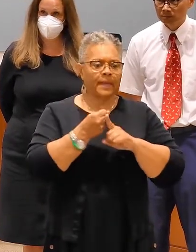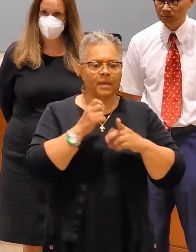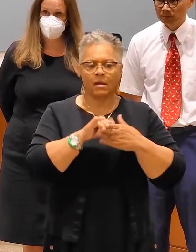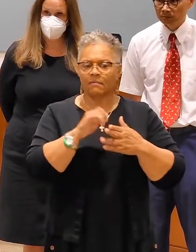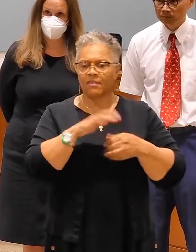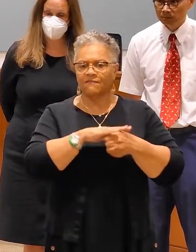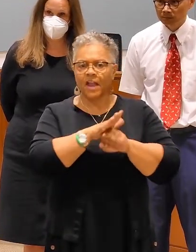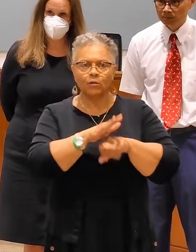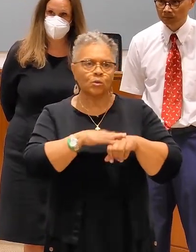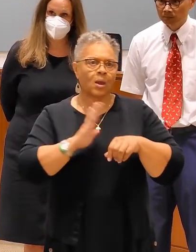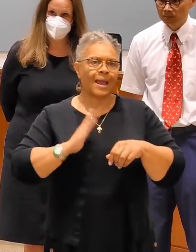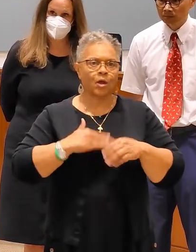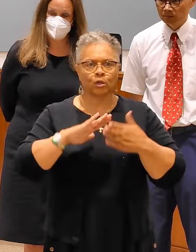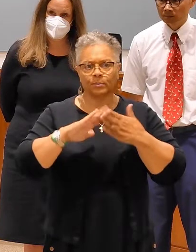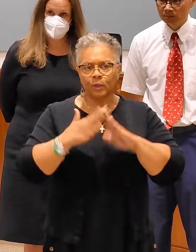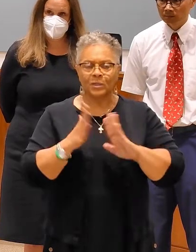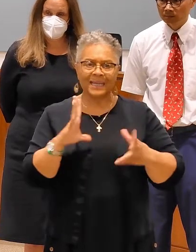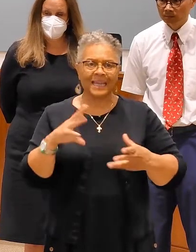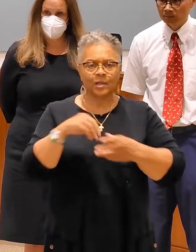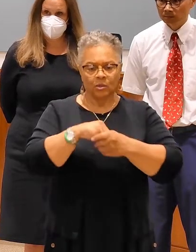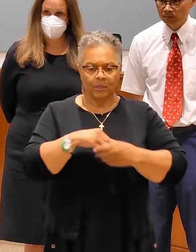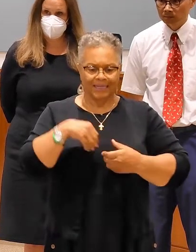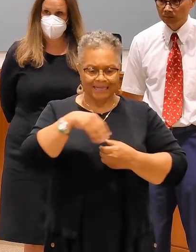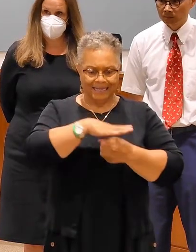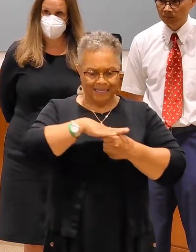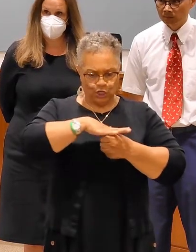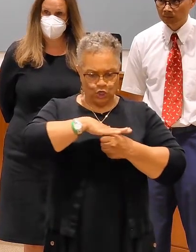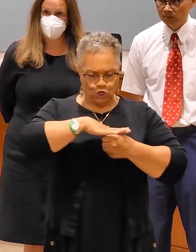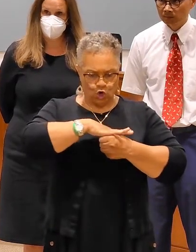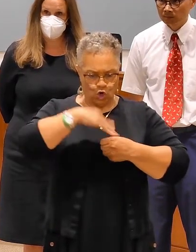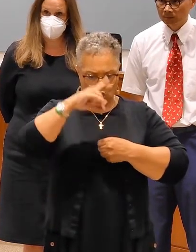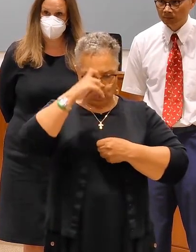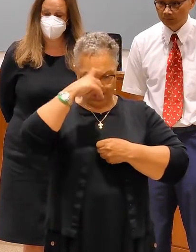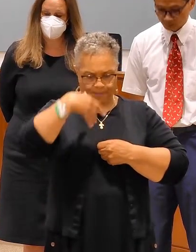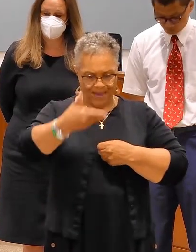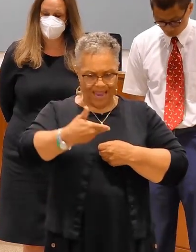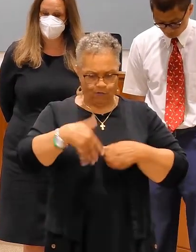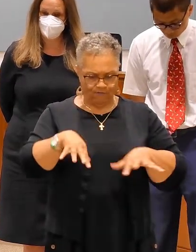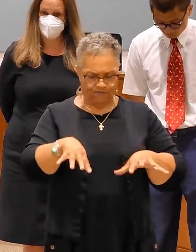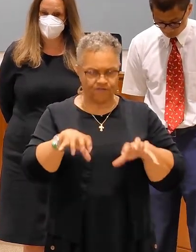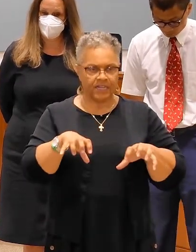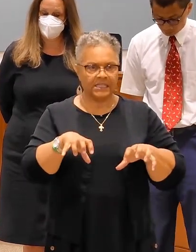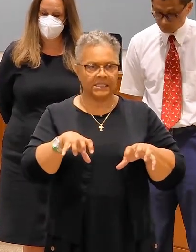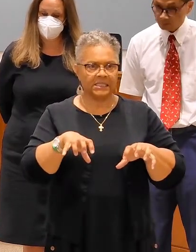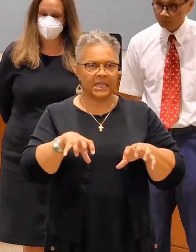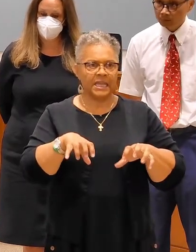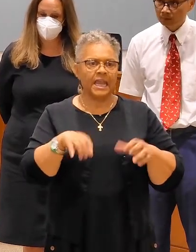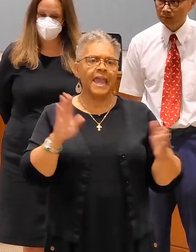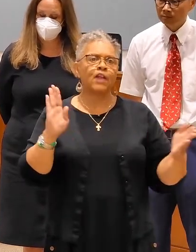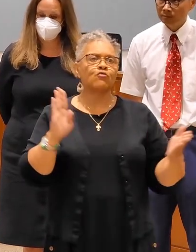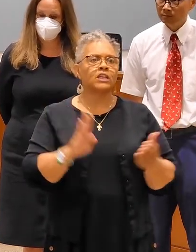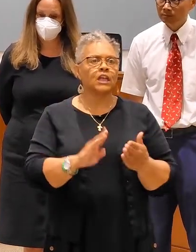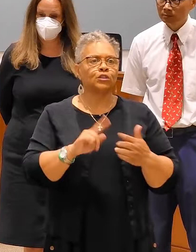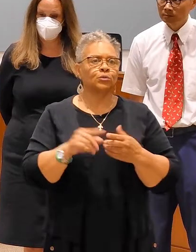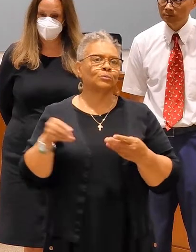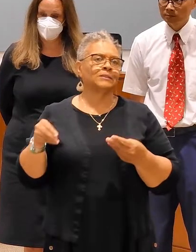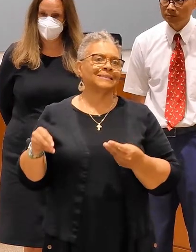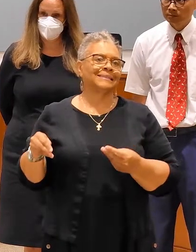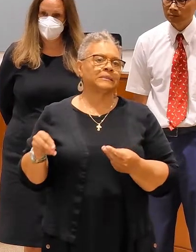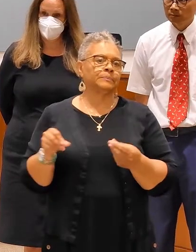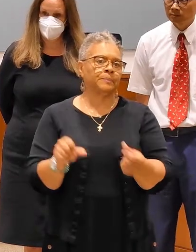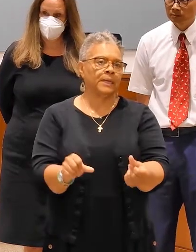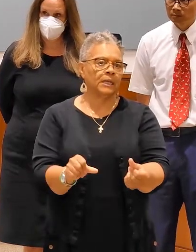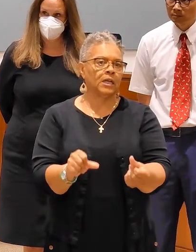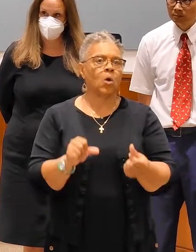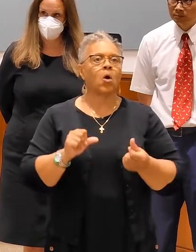our communities, including an internal government hiring freeze and reductions to spending on